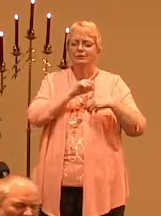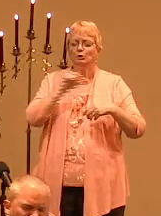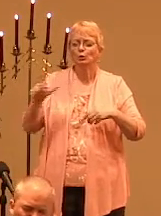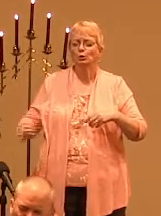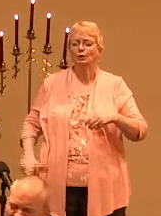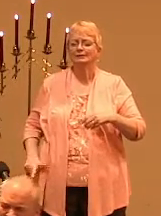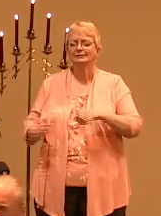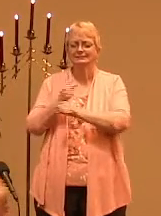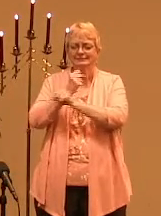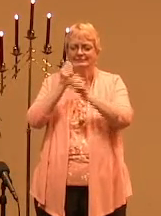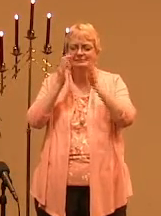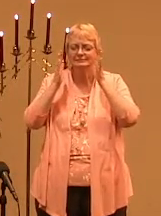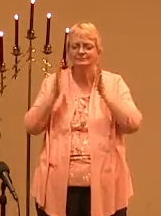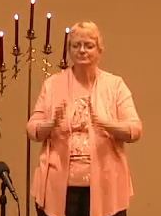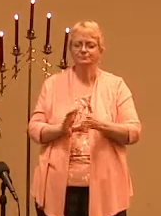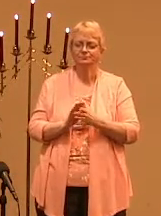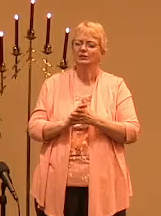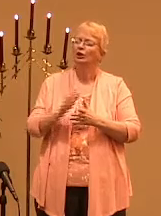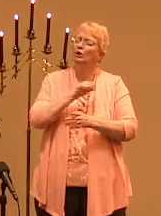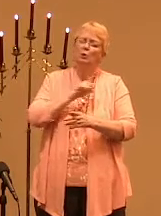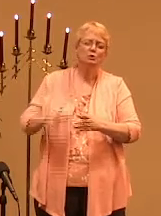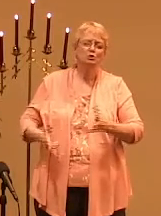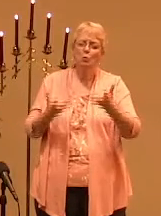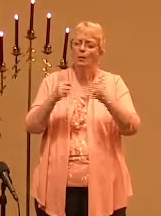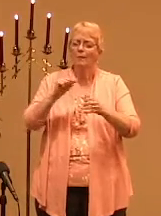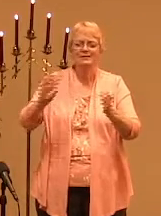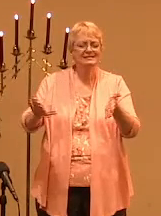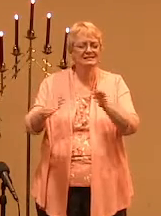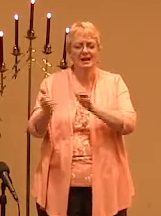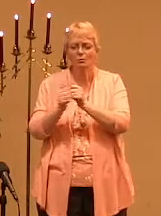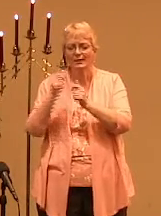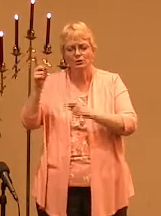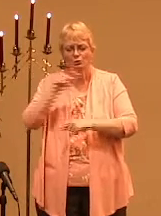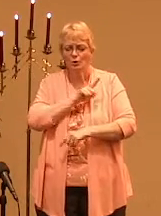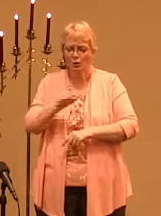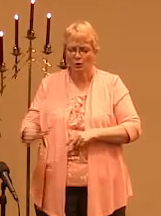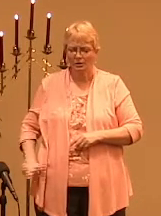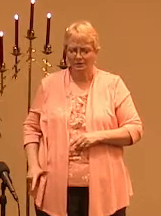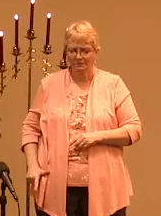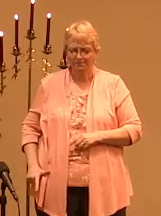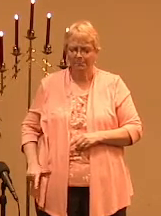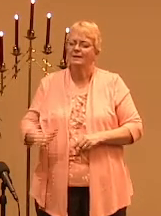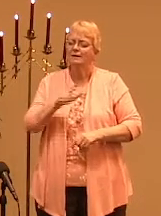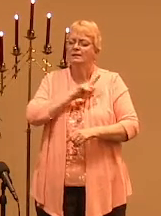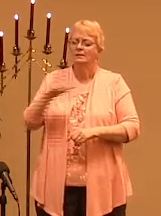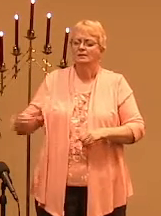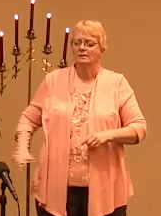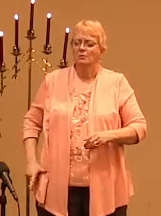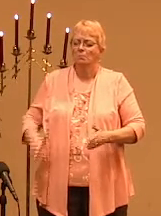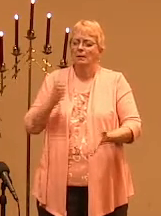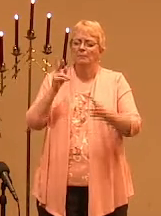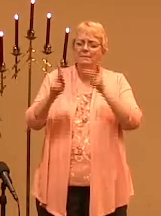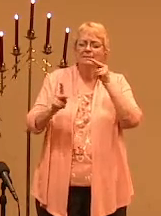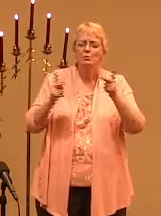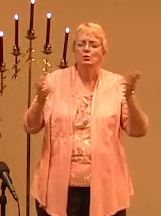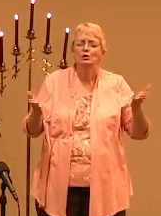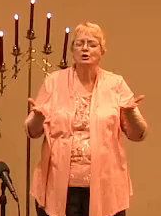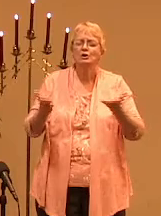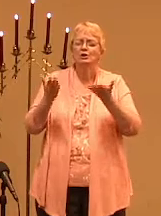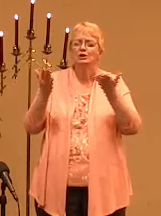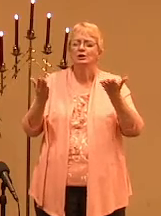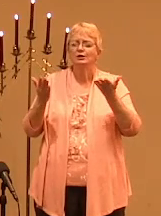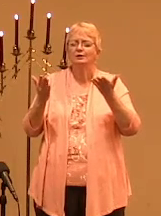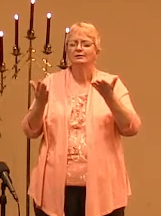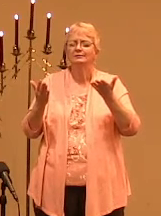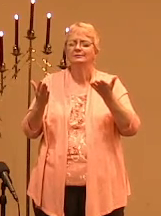you're patient, Lord. You don't want any to perish. You want all to come to repentance. Lord God, may there be people in this gathering